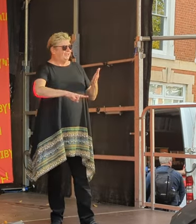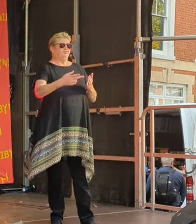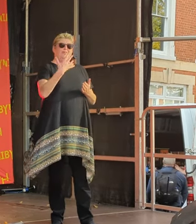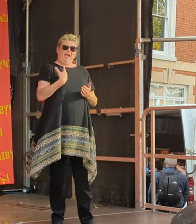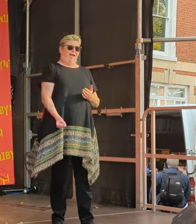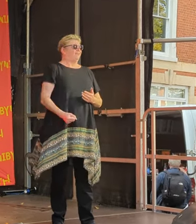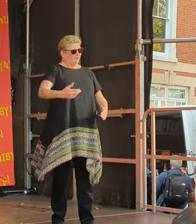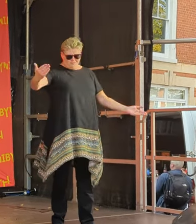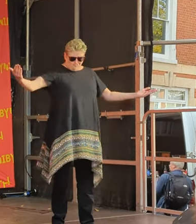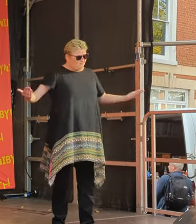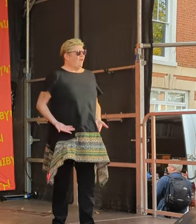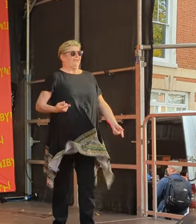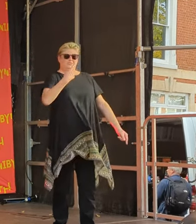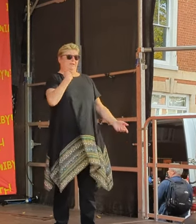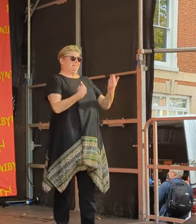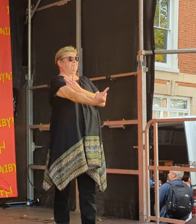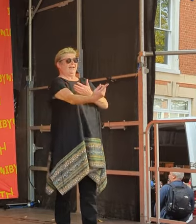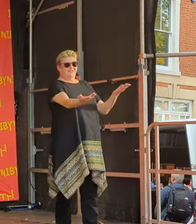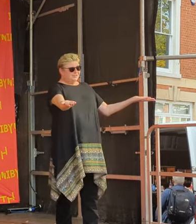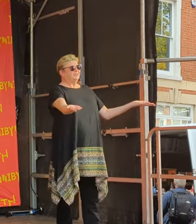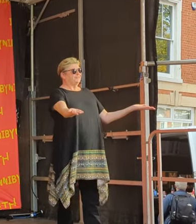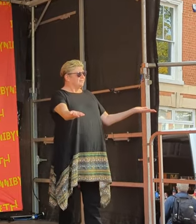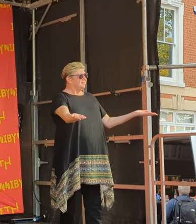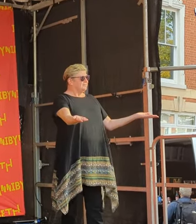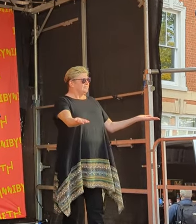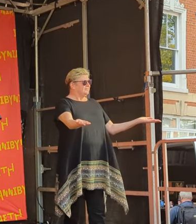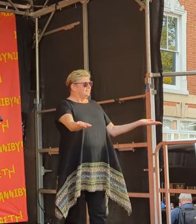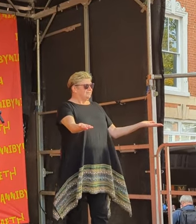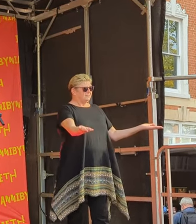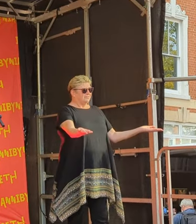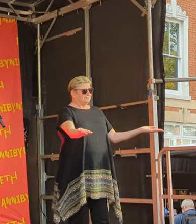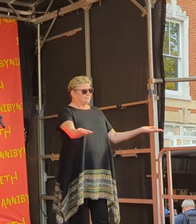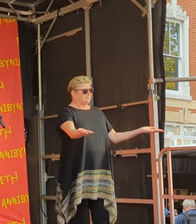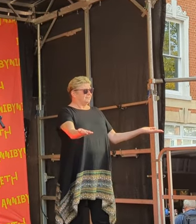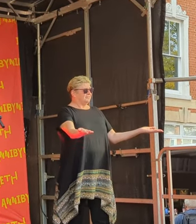have a right to be independent.